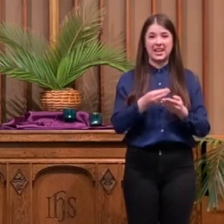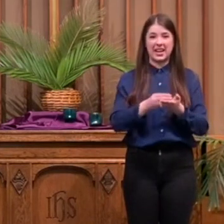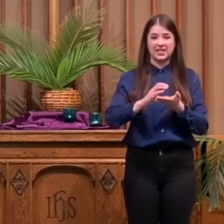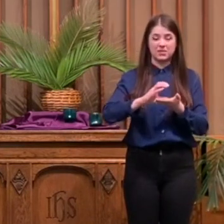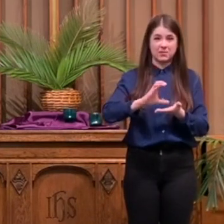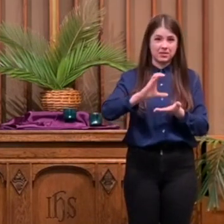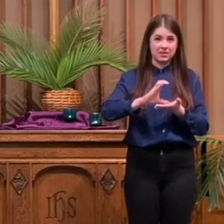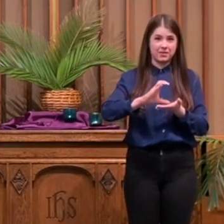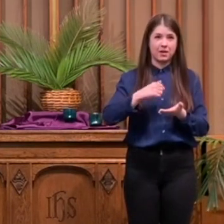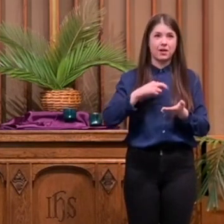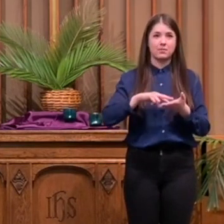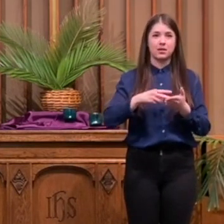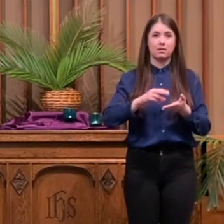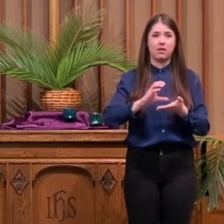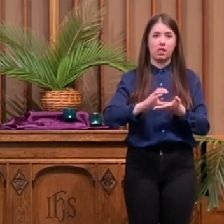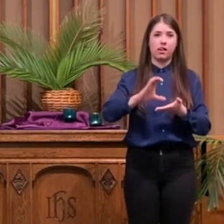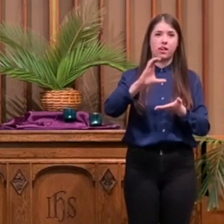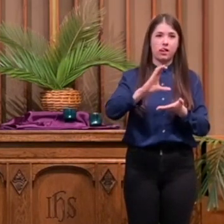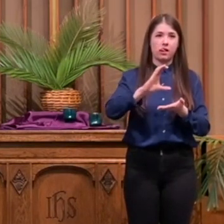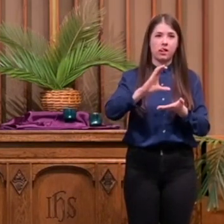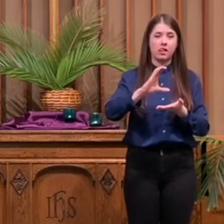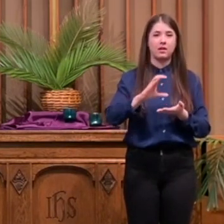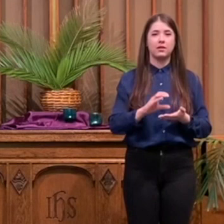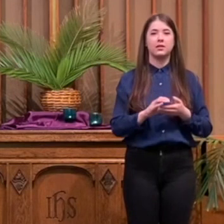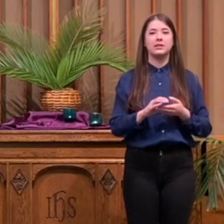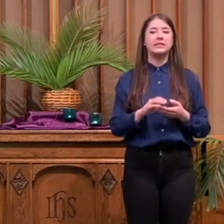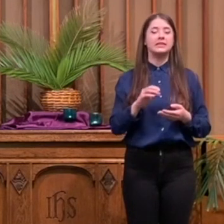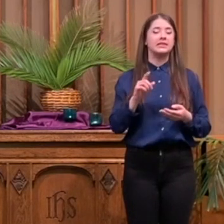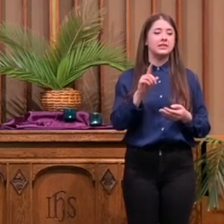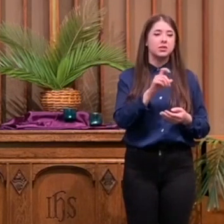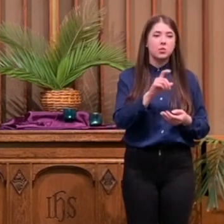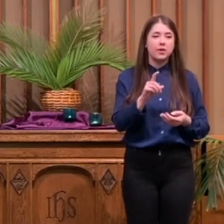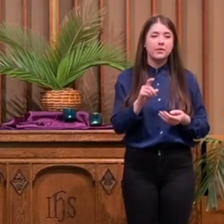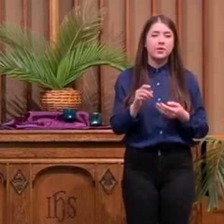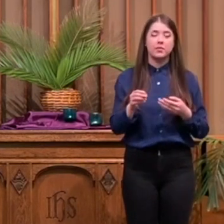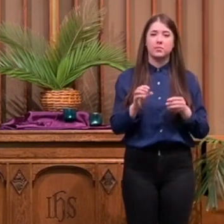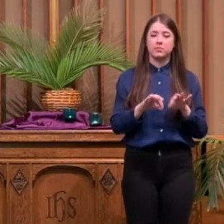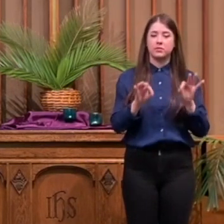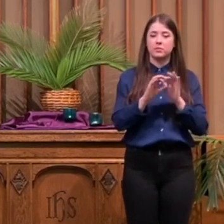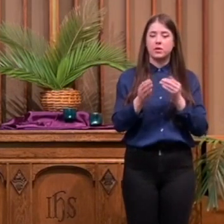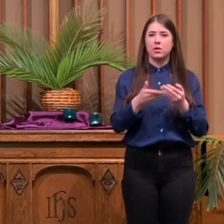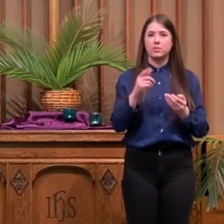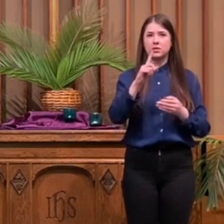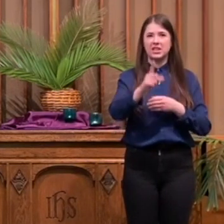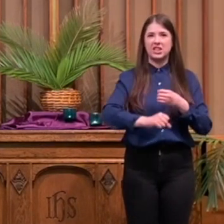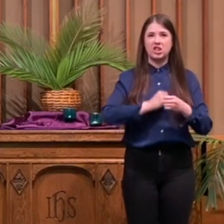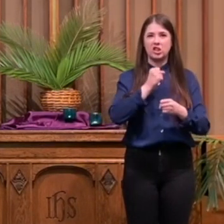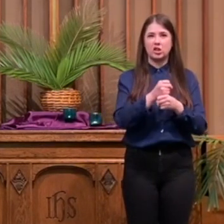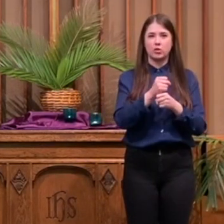mean expensive. This perfume was worth almost a year's wages.